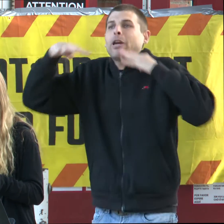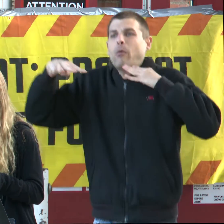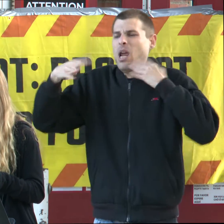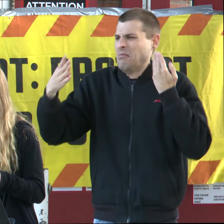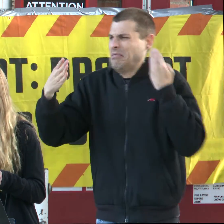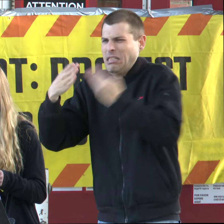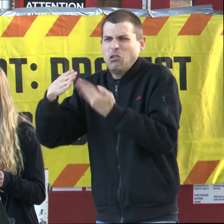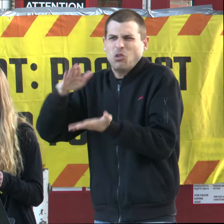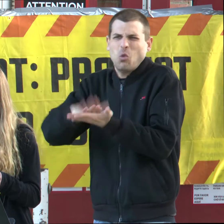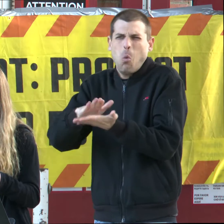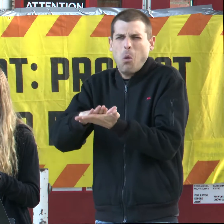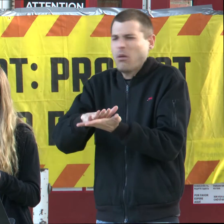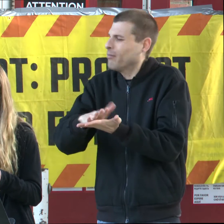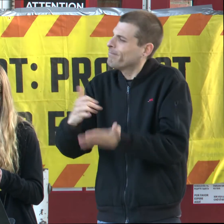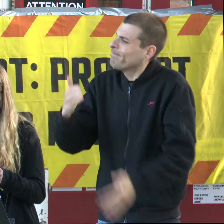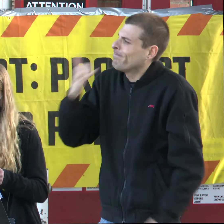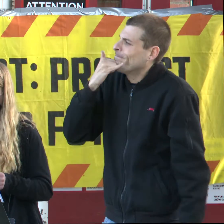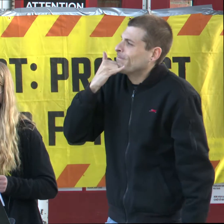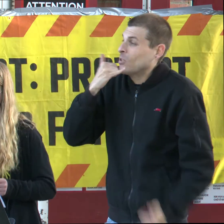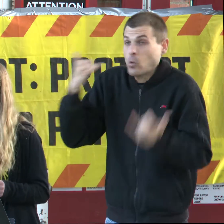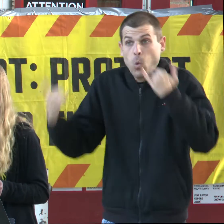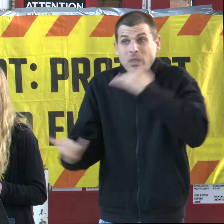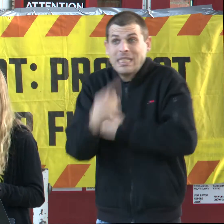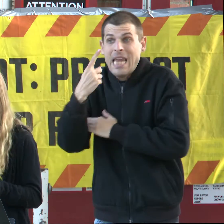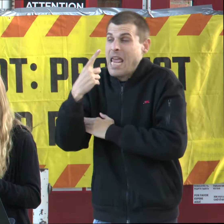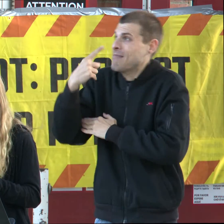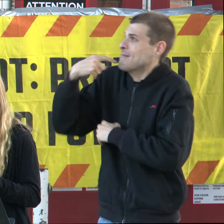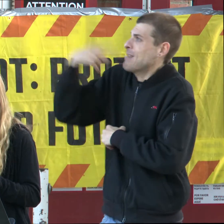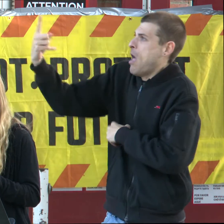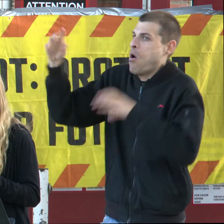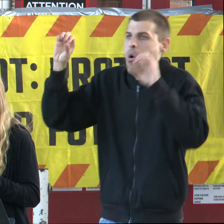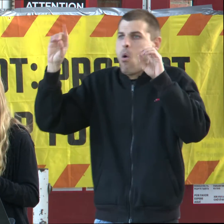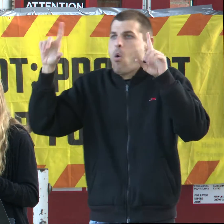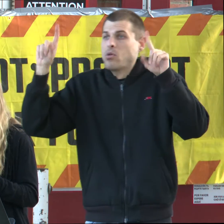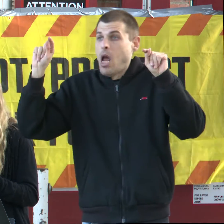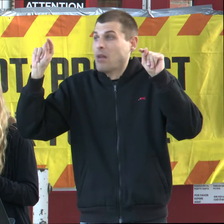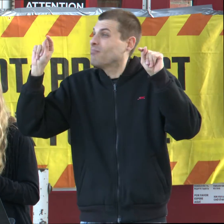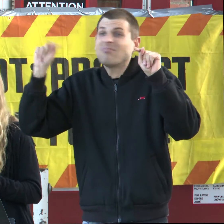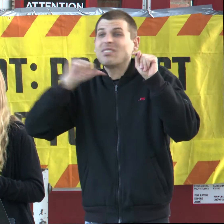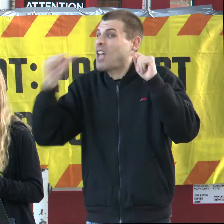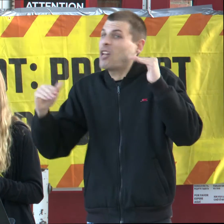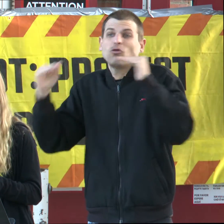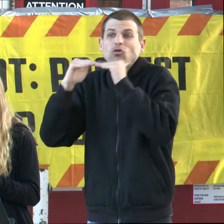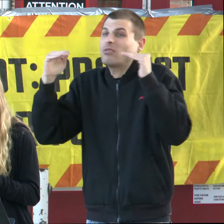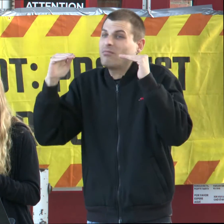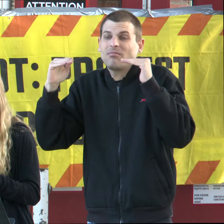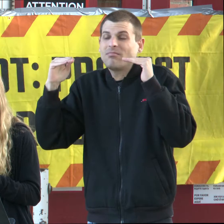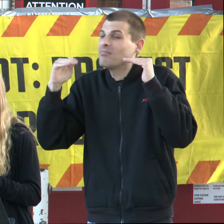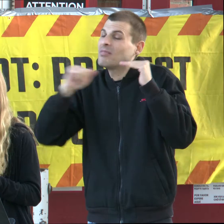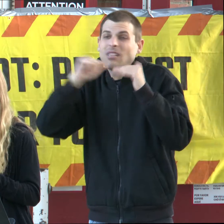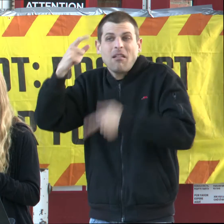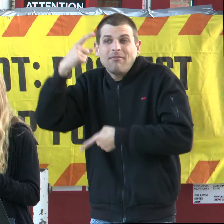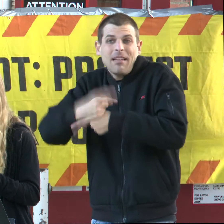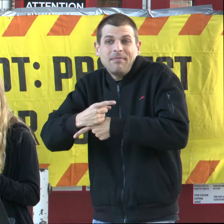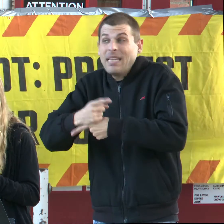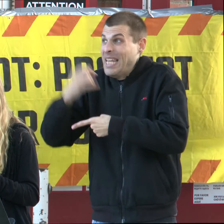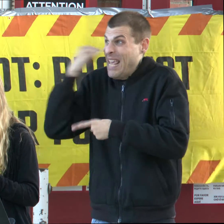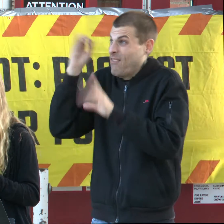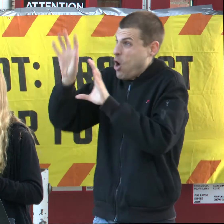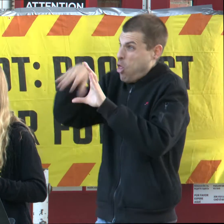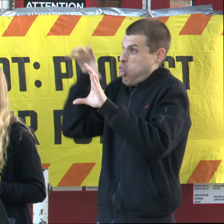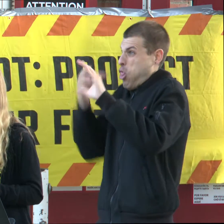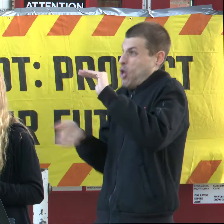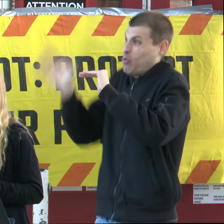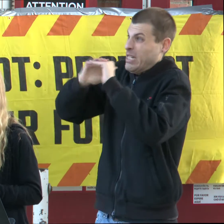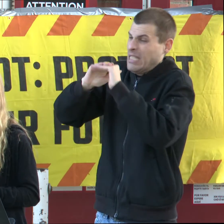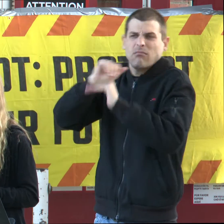school. We're here today to tell ODOT that freeway expansion is not justice. Increasing pollution is not